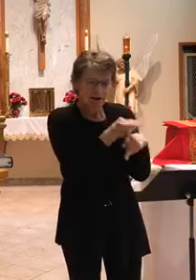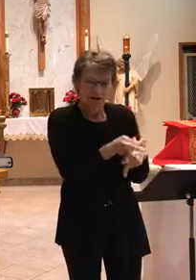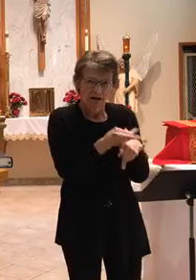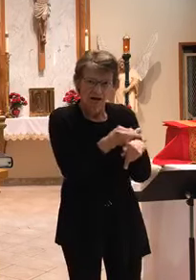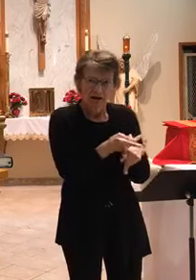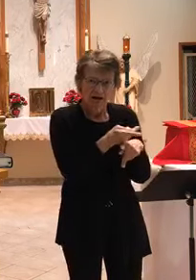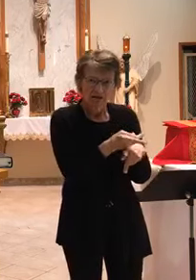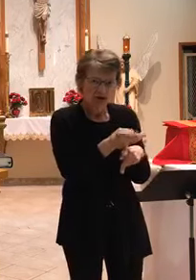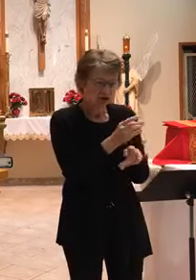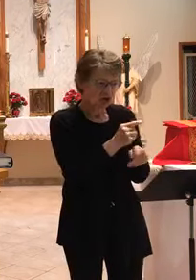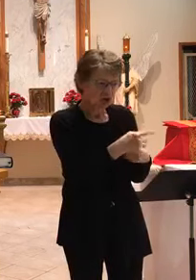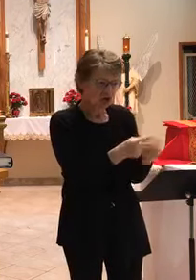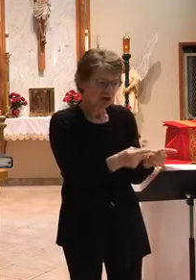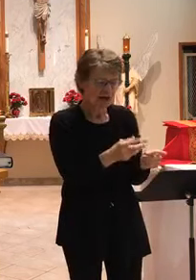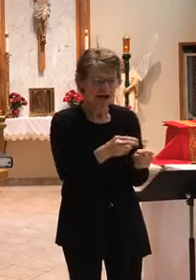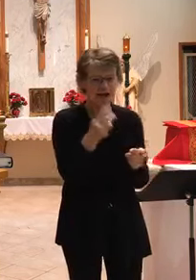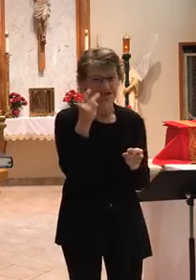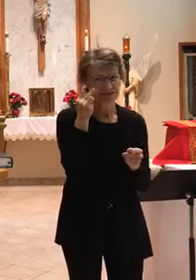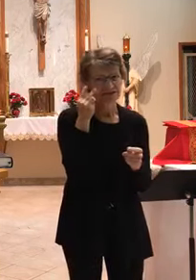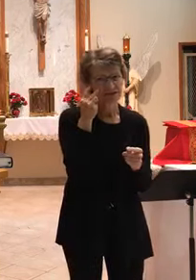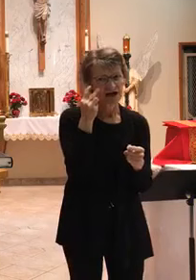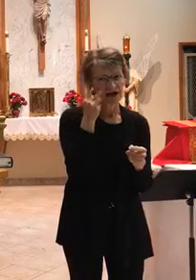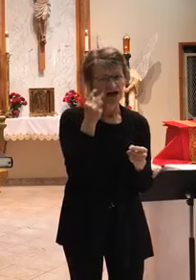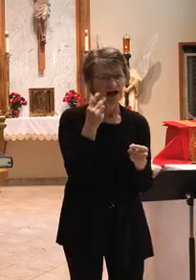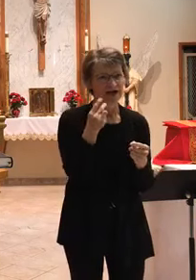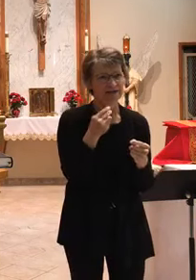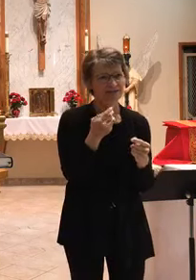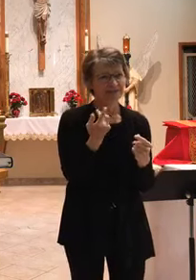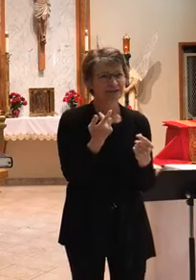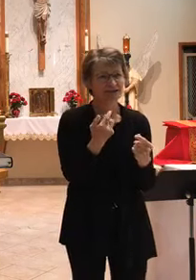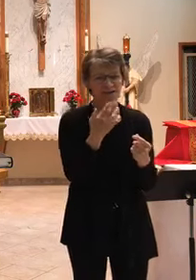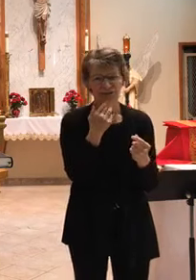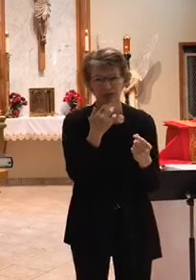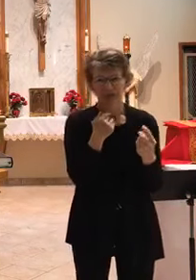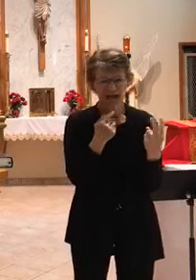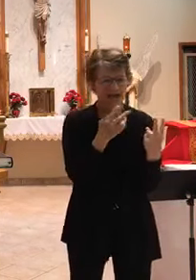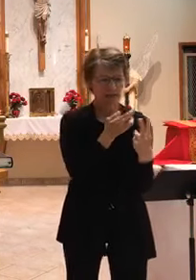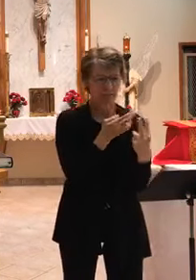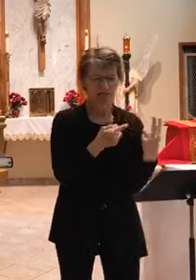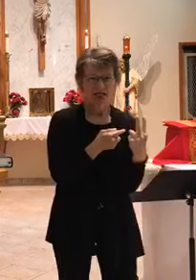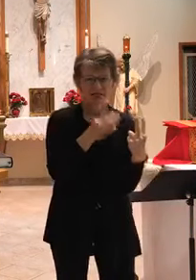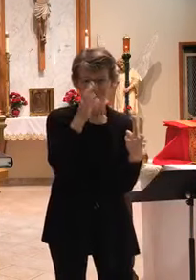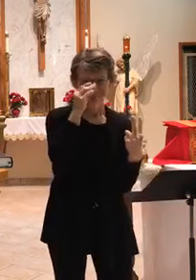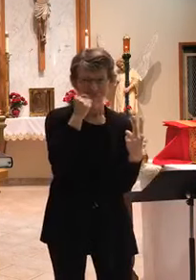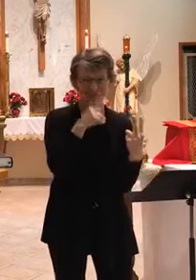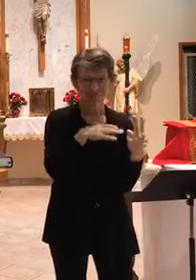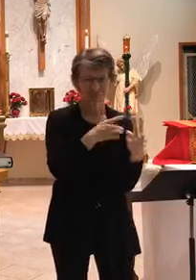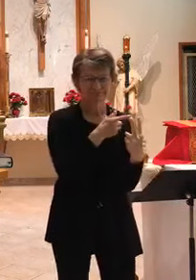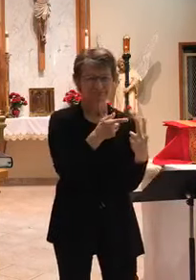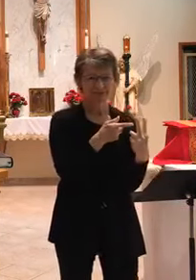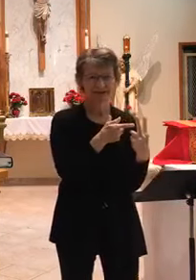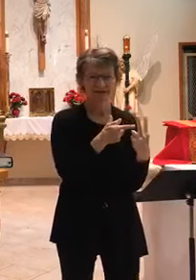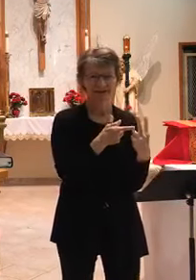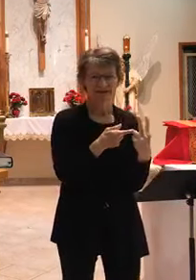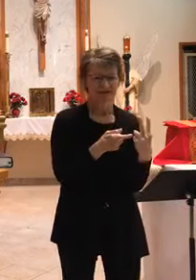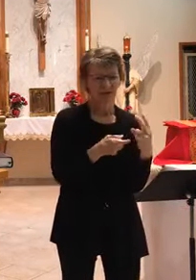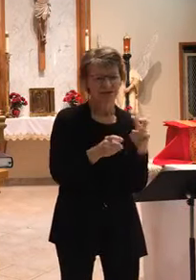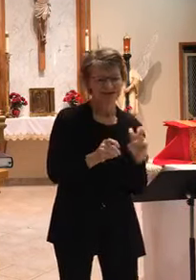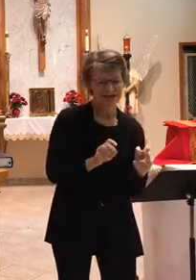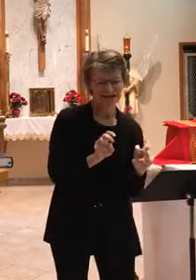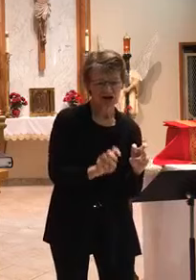saw, there's the cutest little couple, I married them about 2 years ago. They were sitting on their little